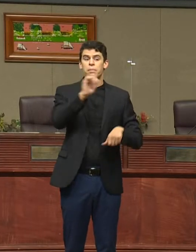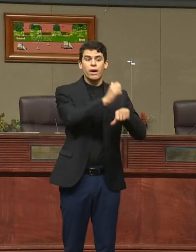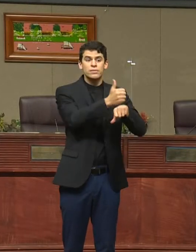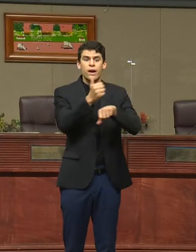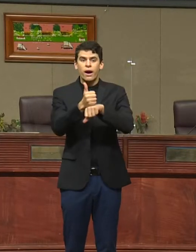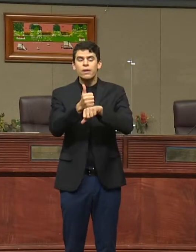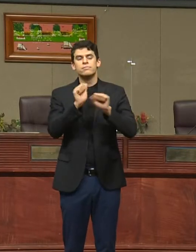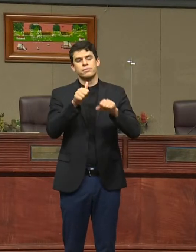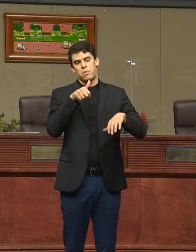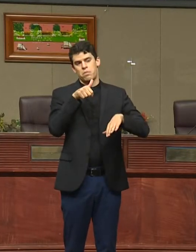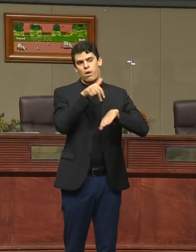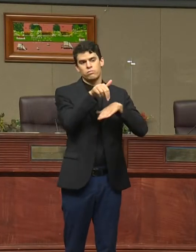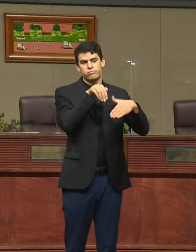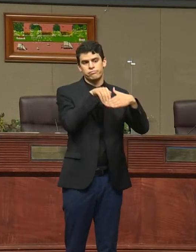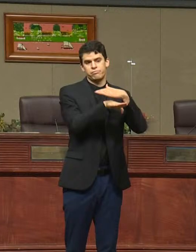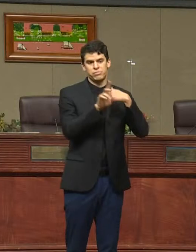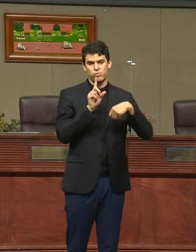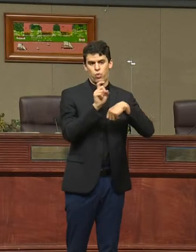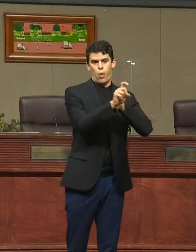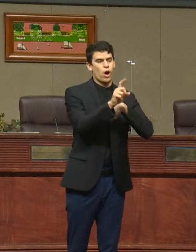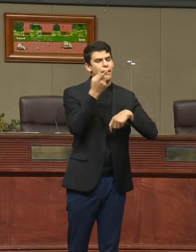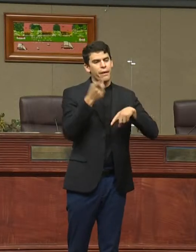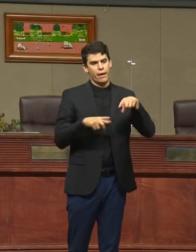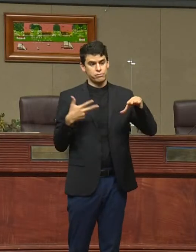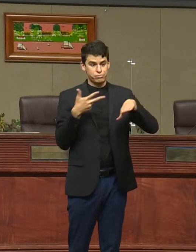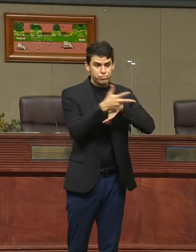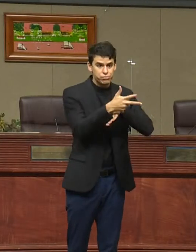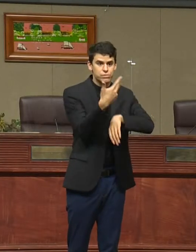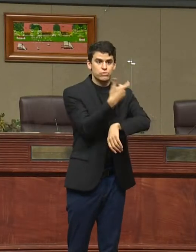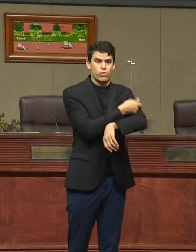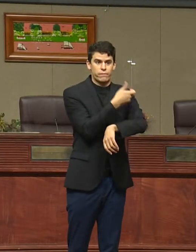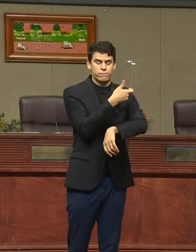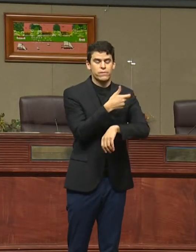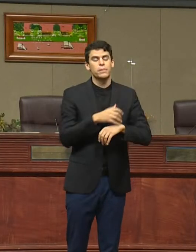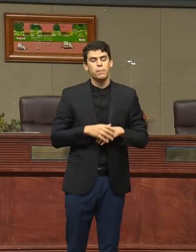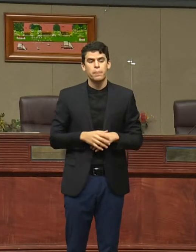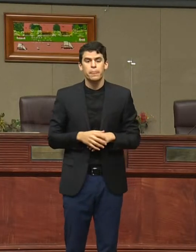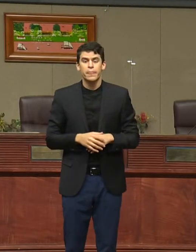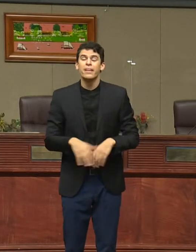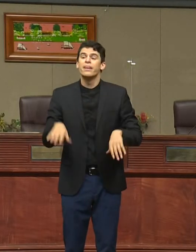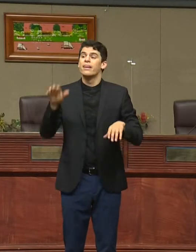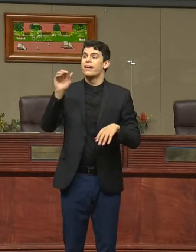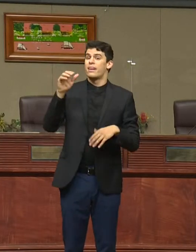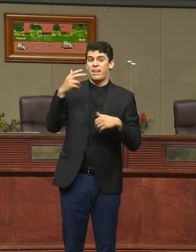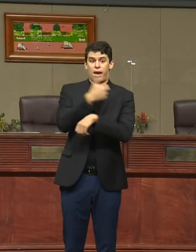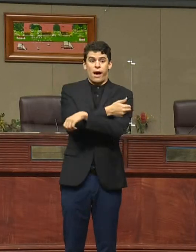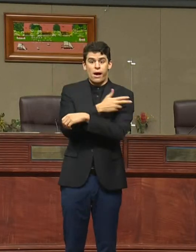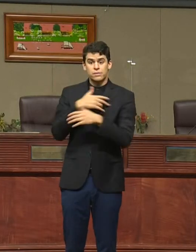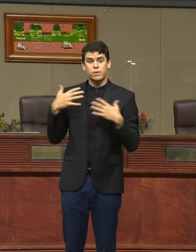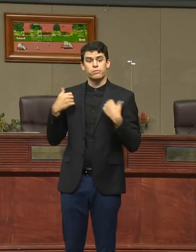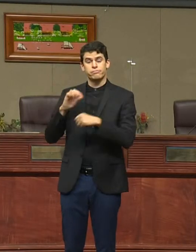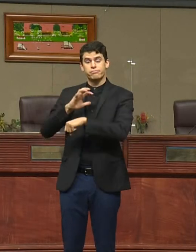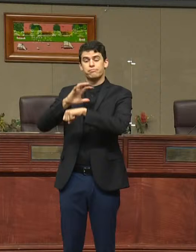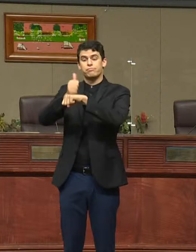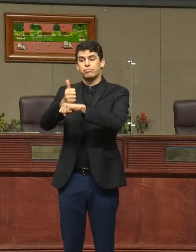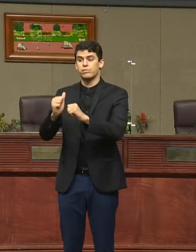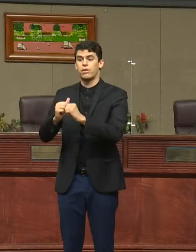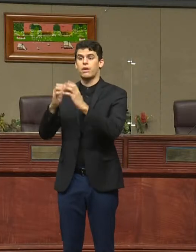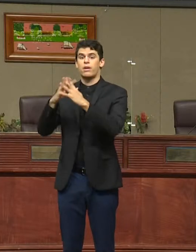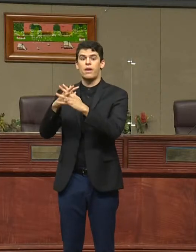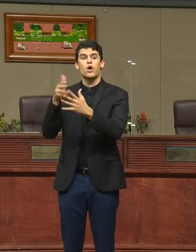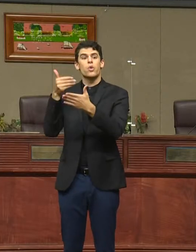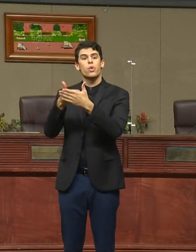are still appointments available for tomorrow at the Advent Health, a pop-up site outside the Orlando International